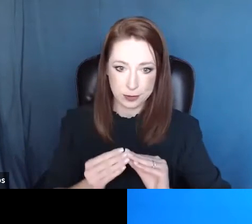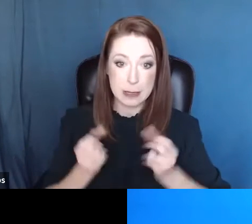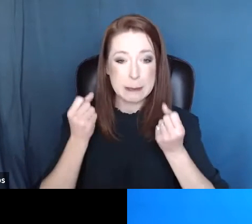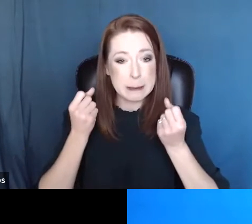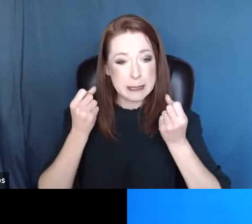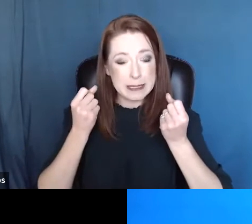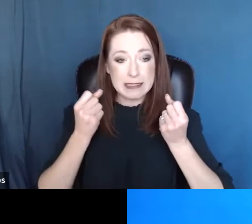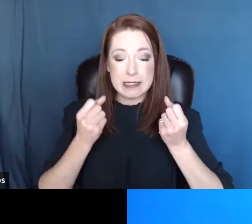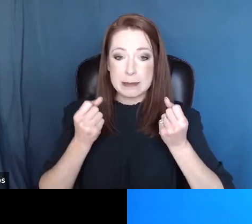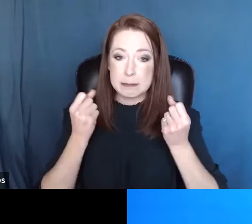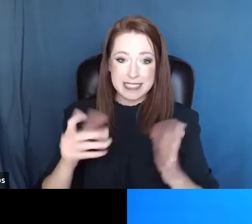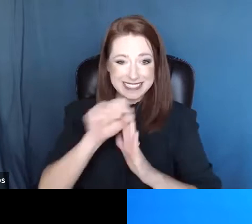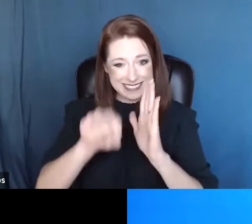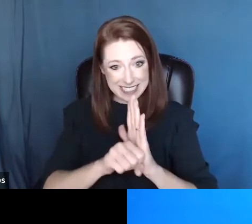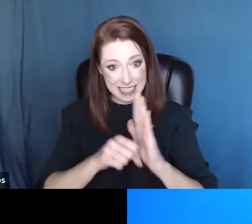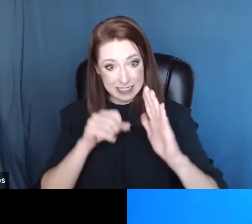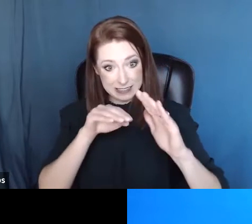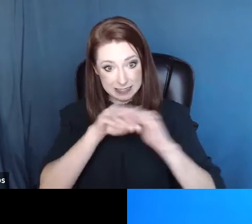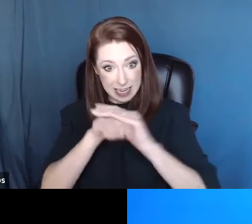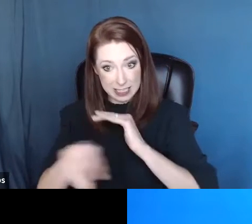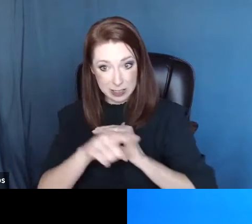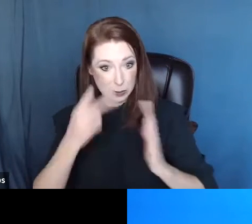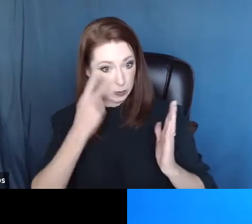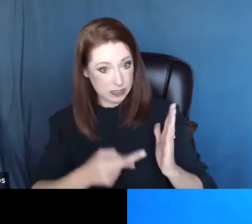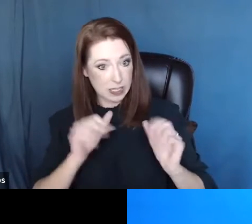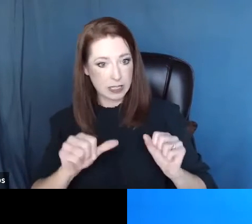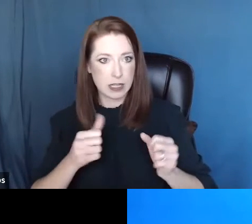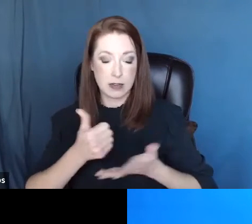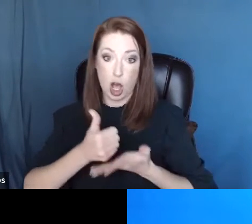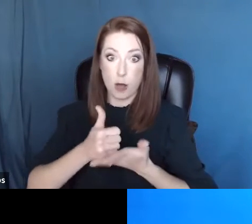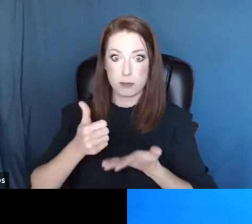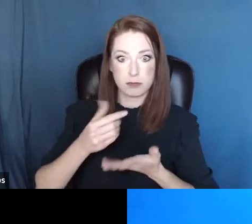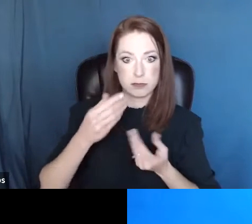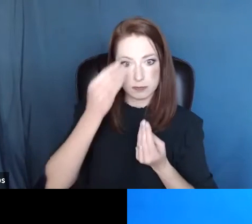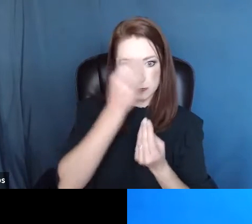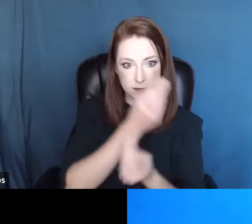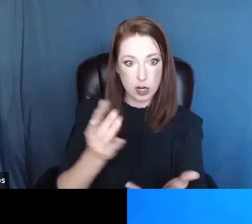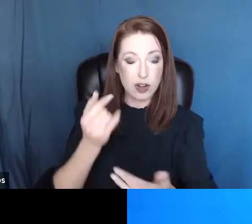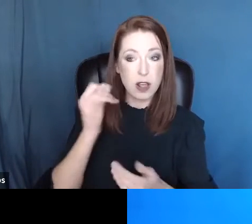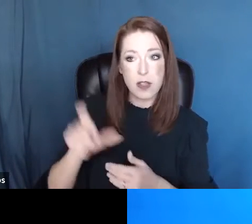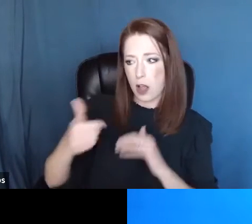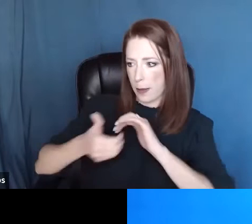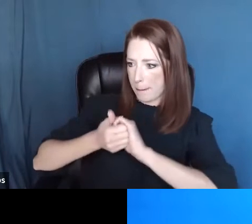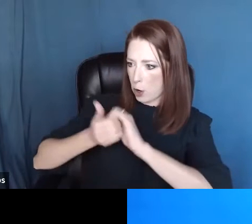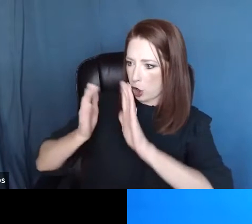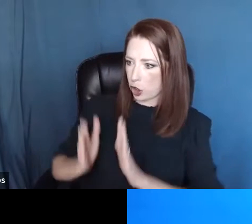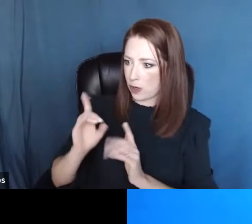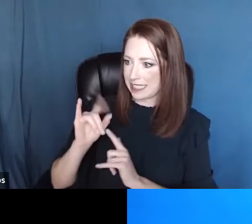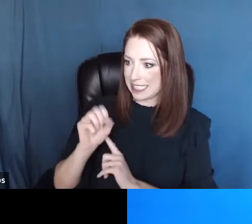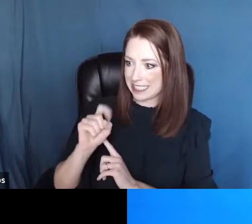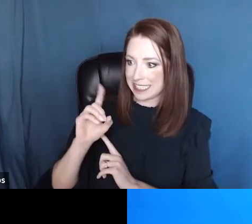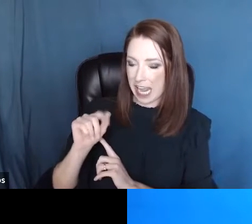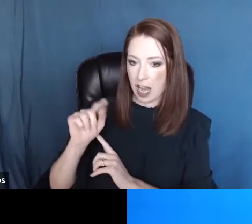you have access to that, and we can help support finding some of that. We also work with a partner, a DisDATA member at the